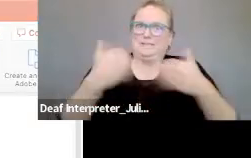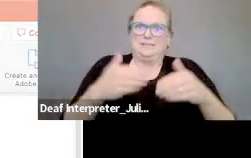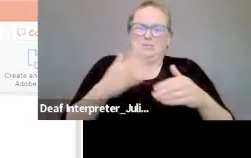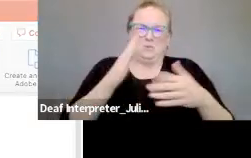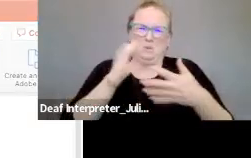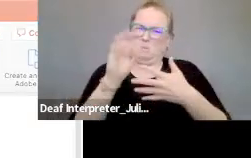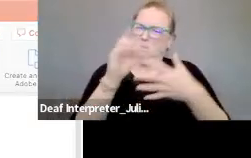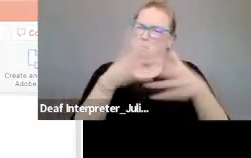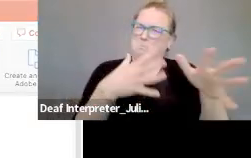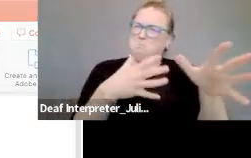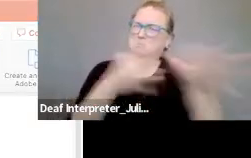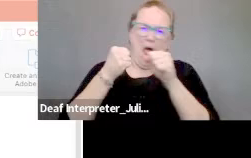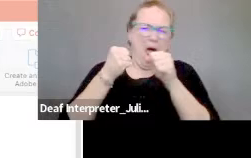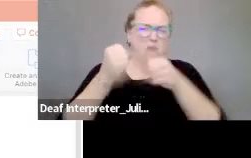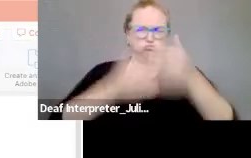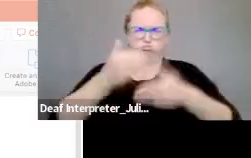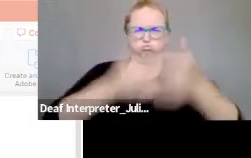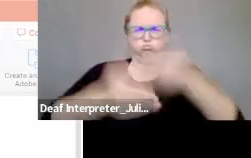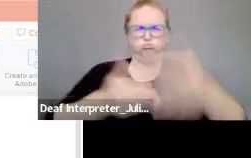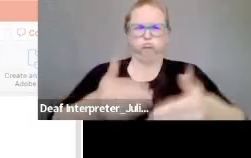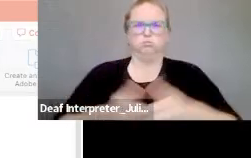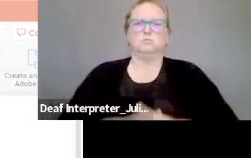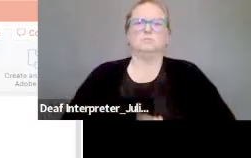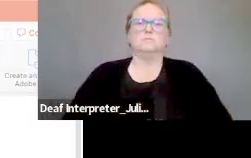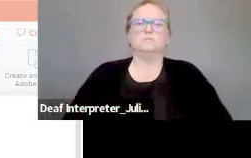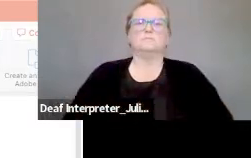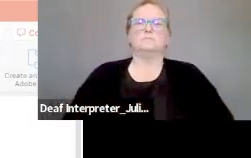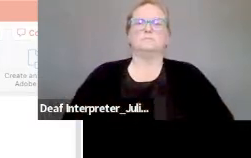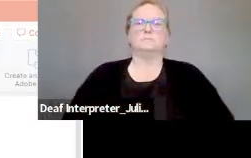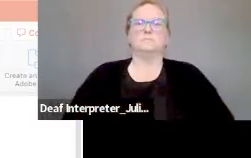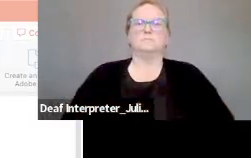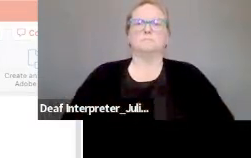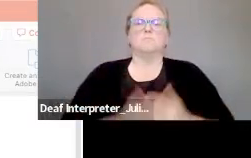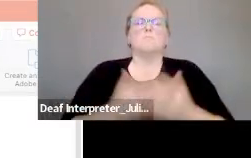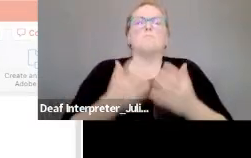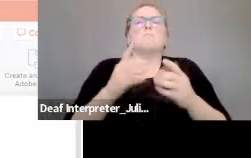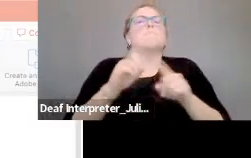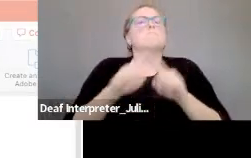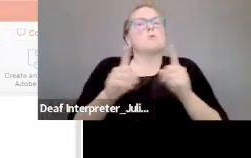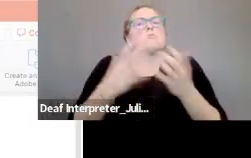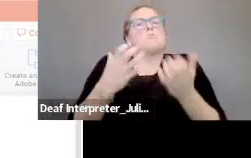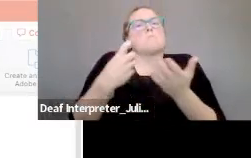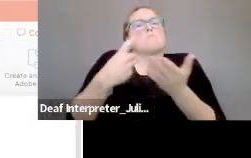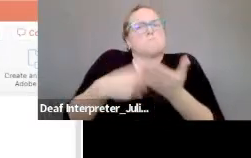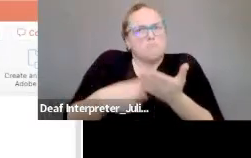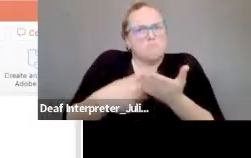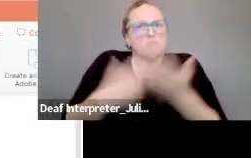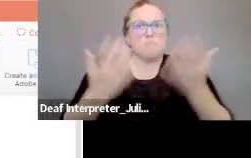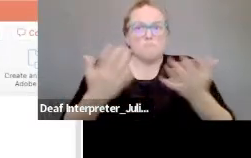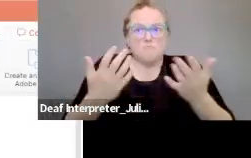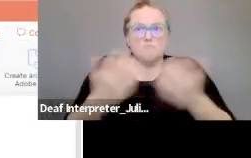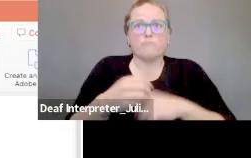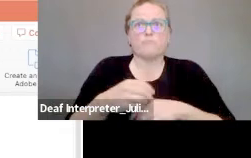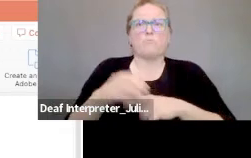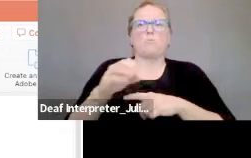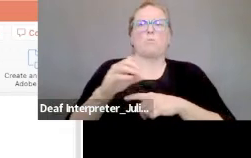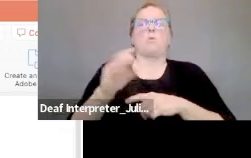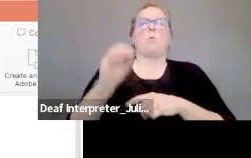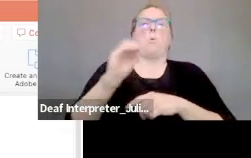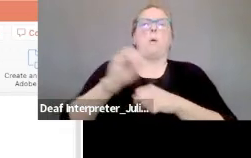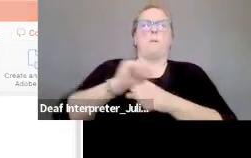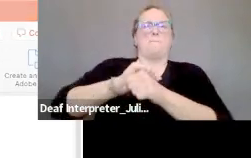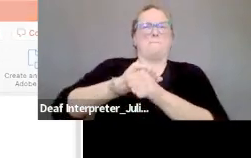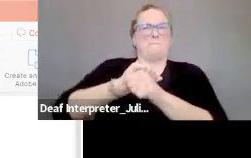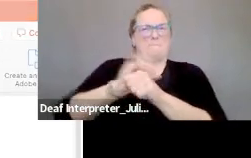provide a little context about where Oregon is in terms of the pandemic and COVID, and also some Curry data